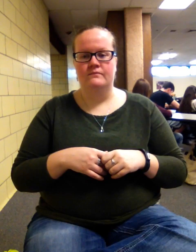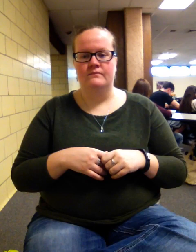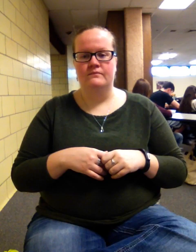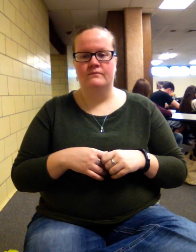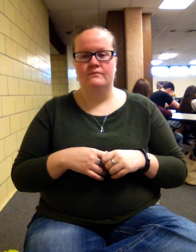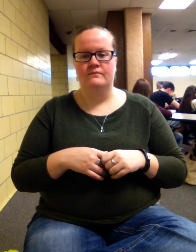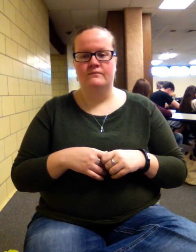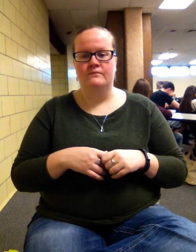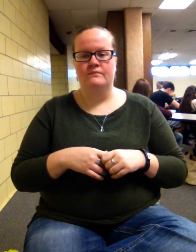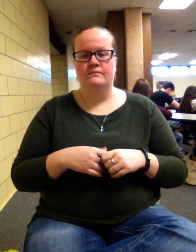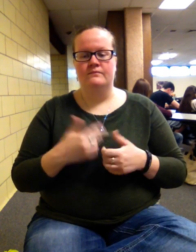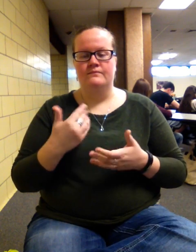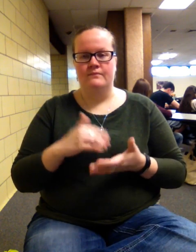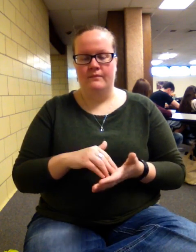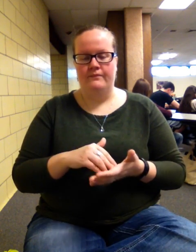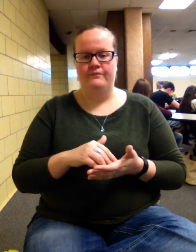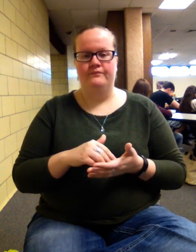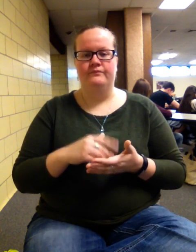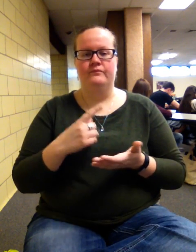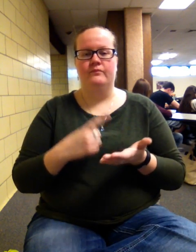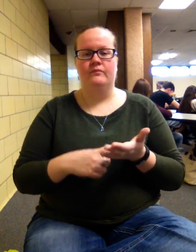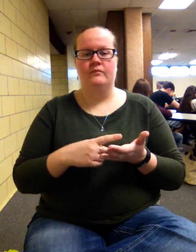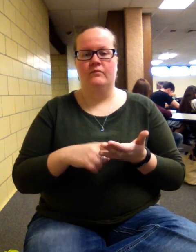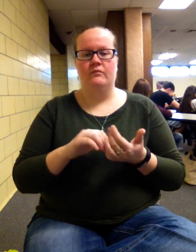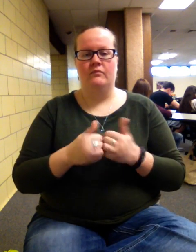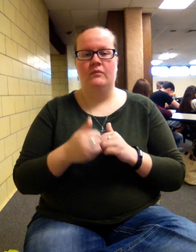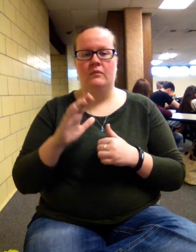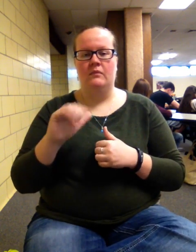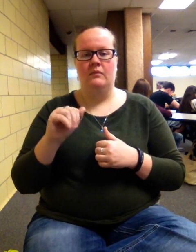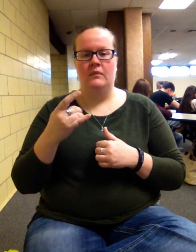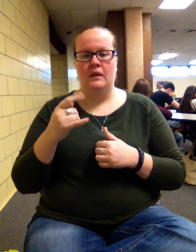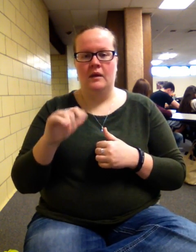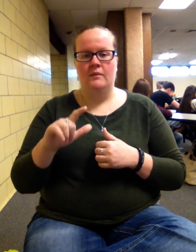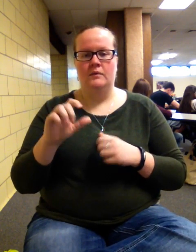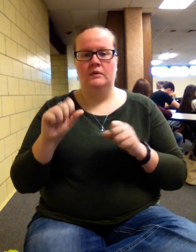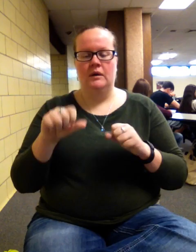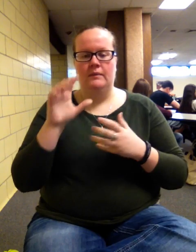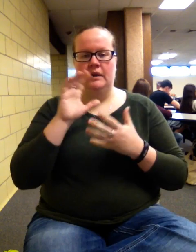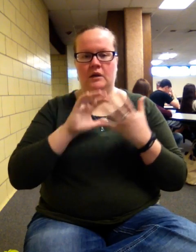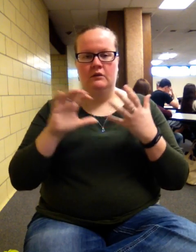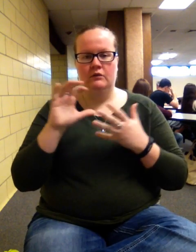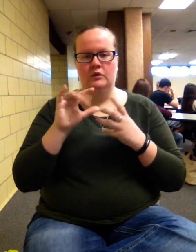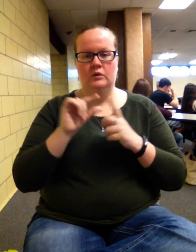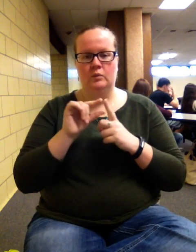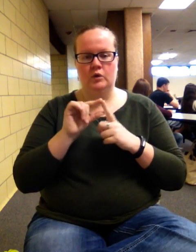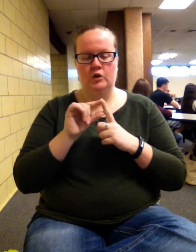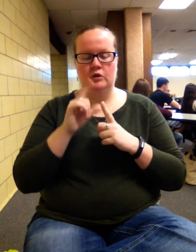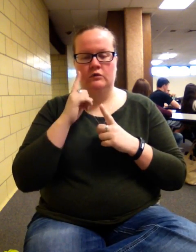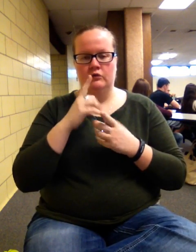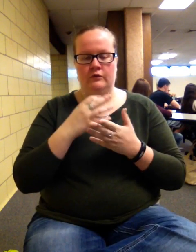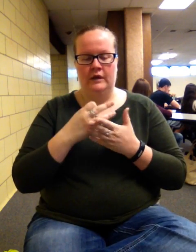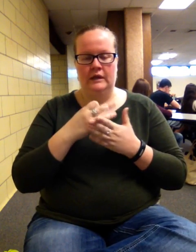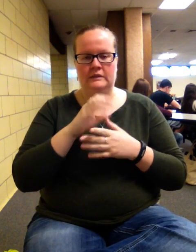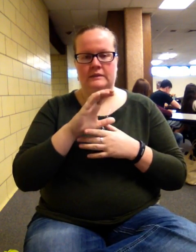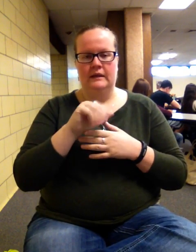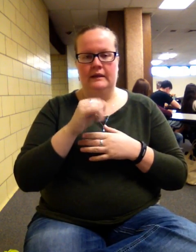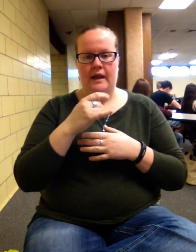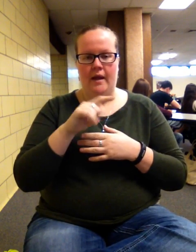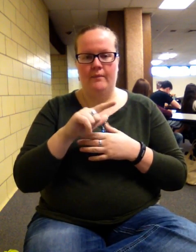So again, we've talked about how capital can be a confusing word in the world of finance. Capital meaning, to us in